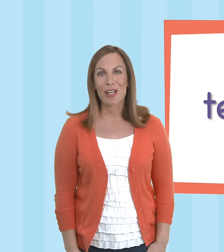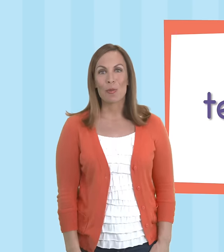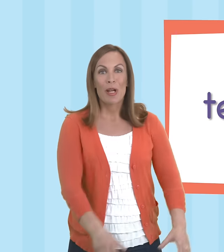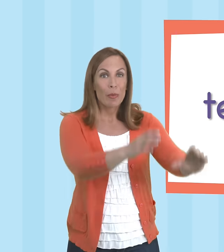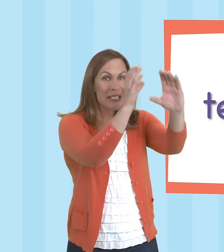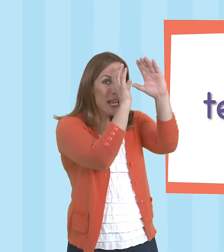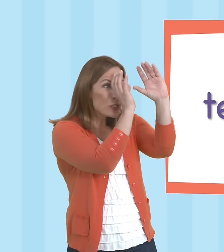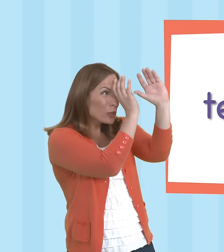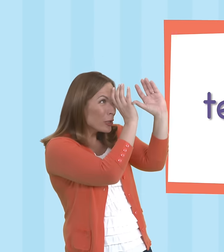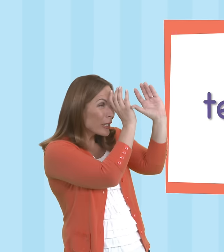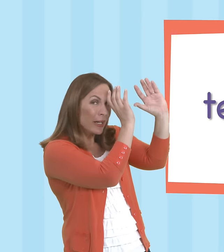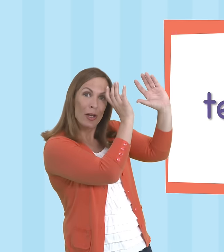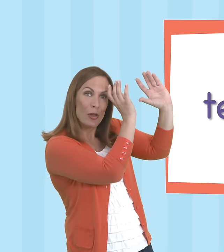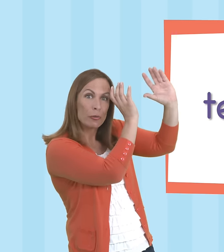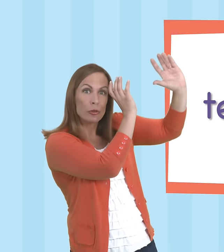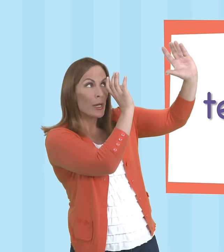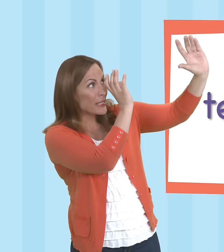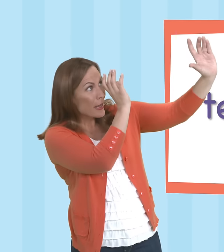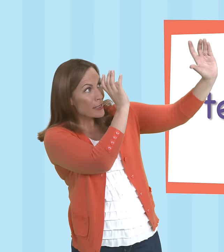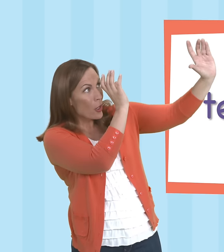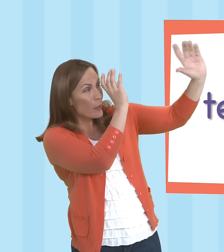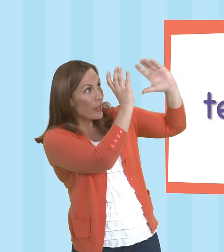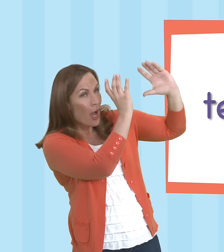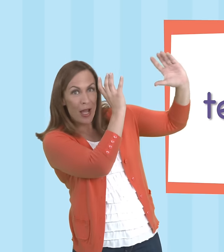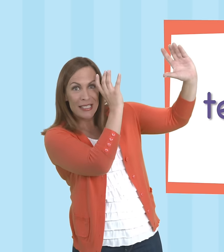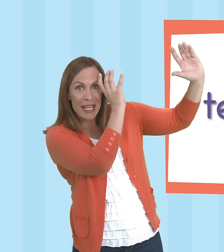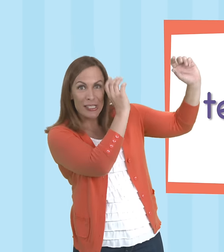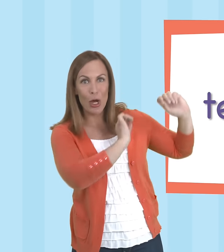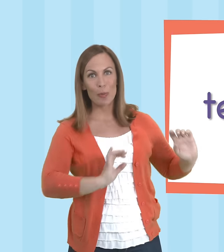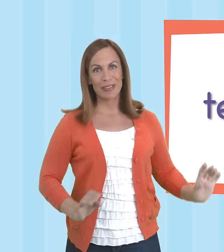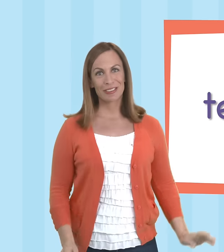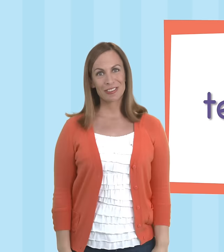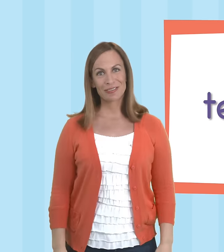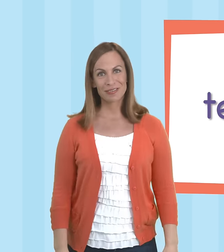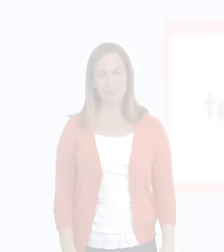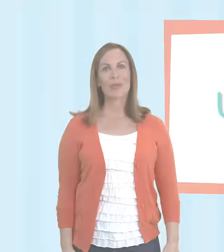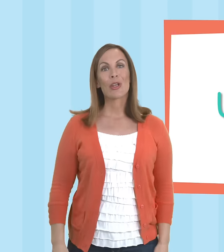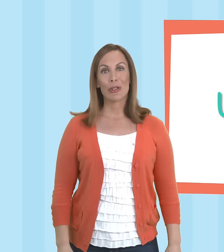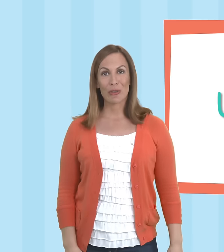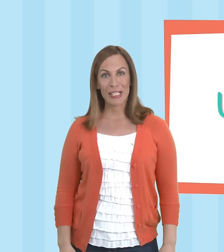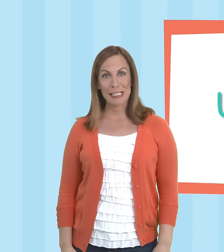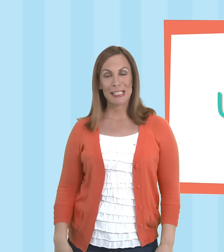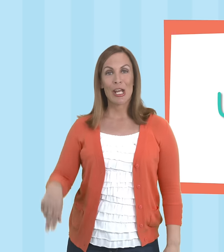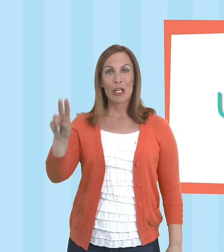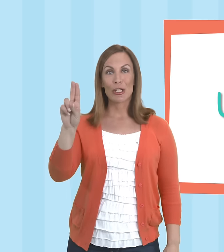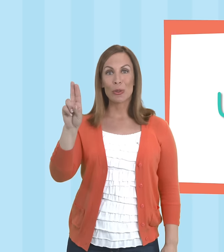Telescope. Pretend you're looking through a telescope. Telescope. Uranus.